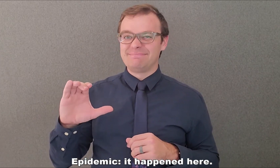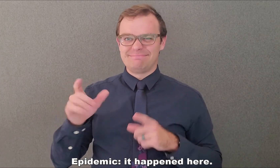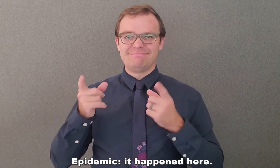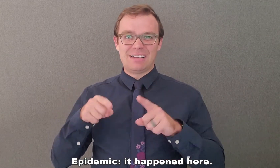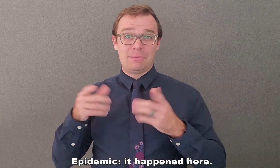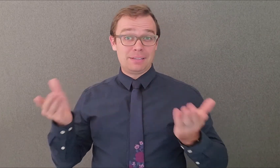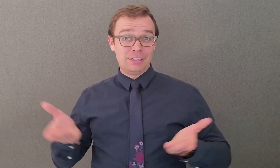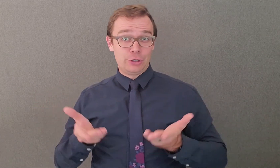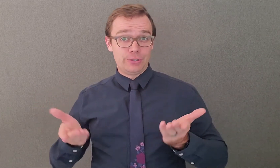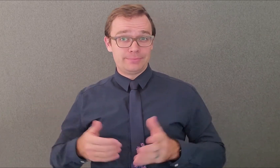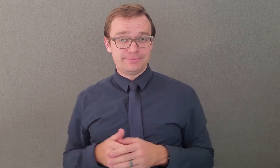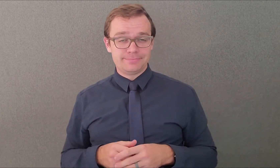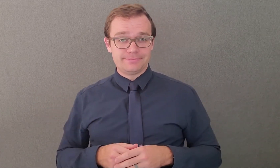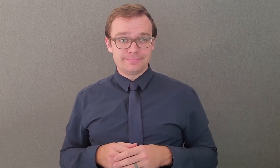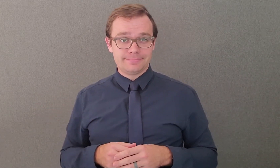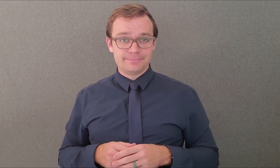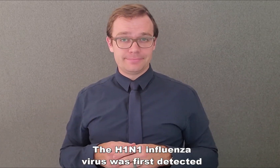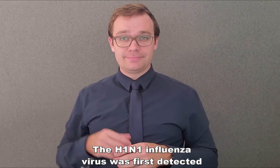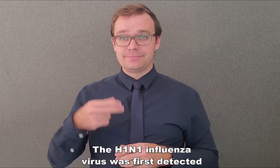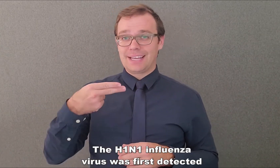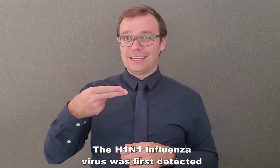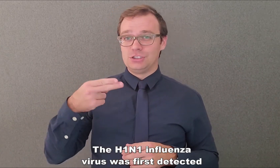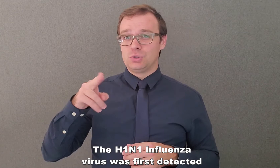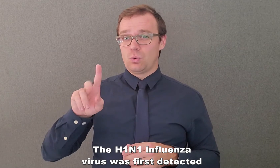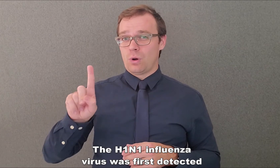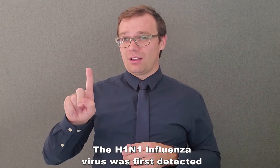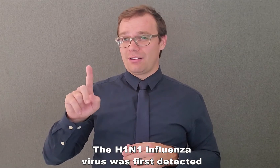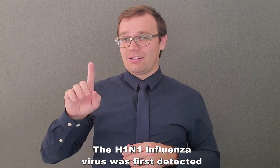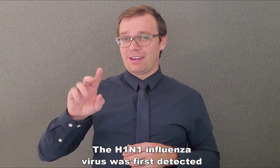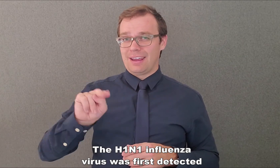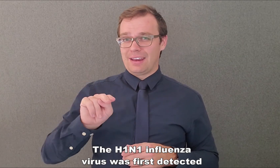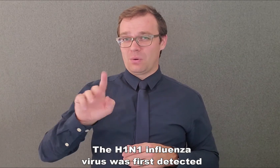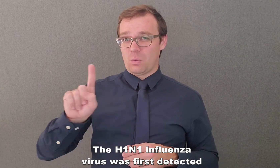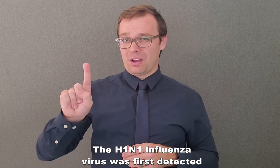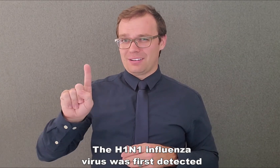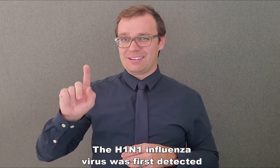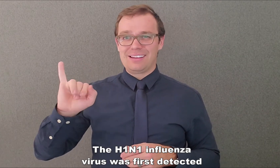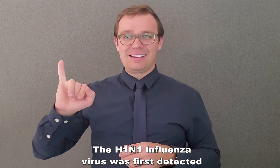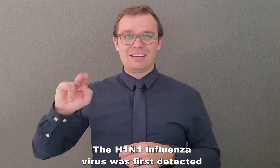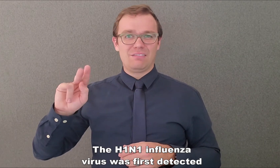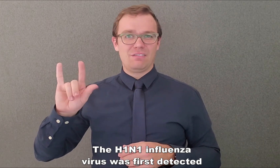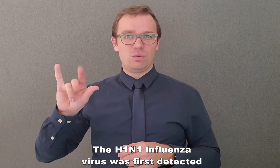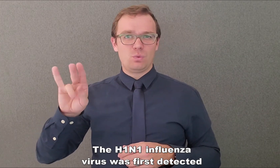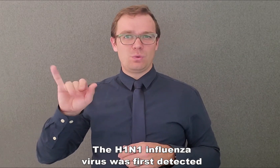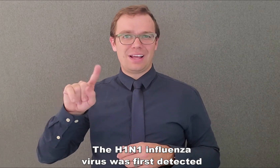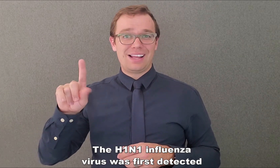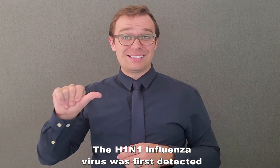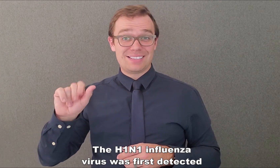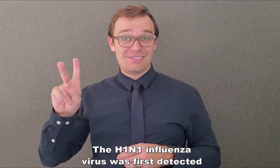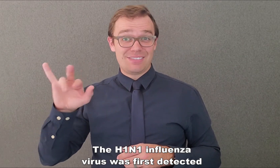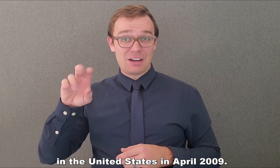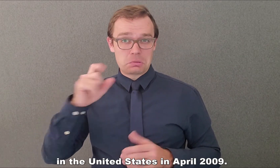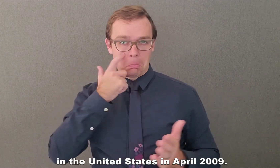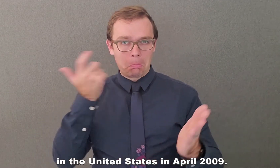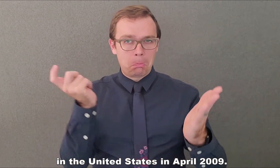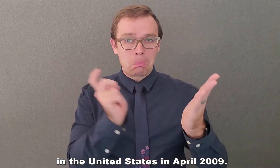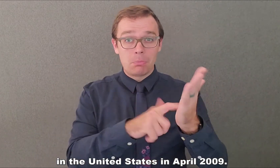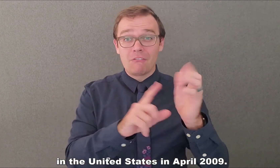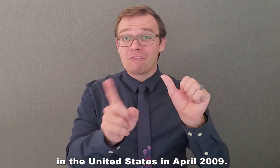here. The H1N1 influenza virus was first detected in the United States